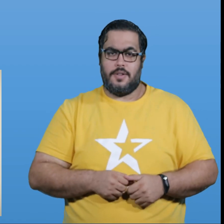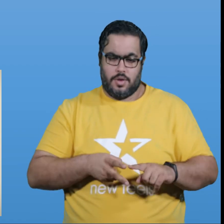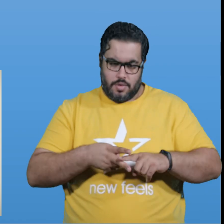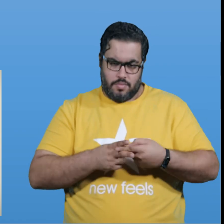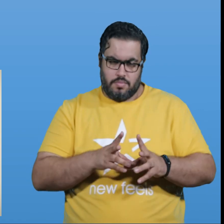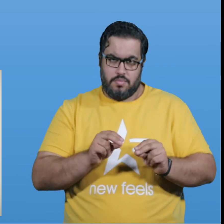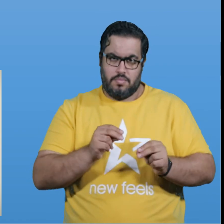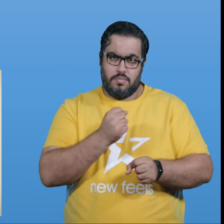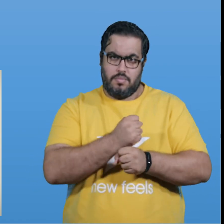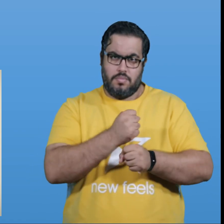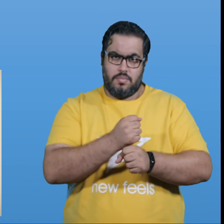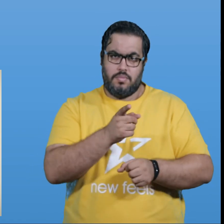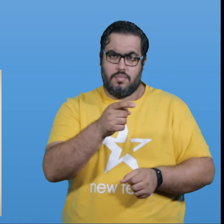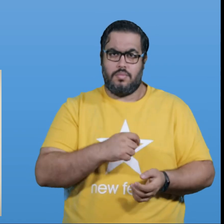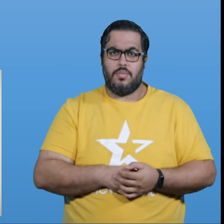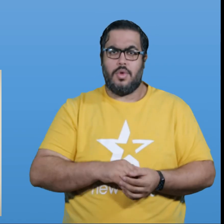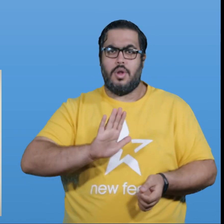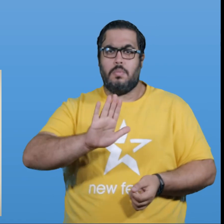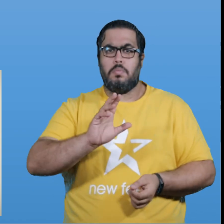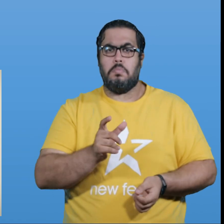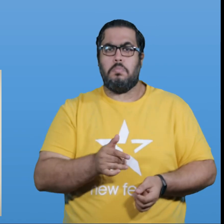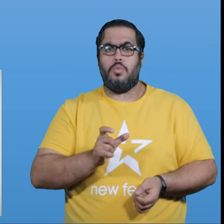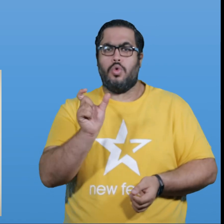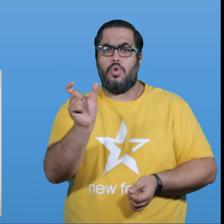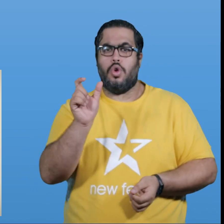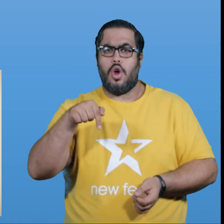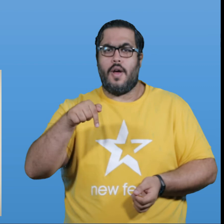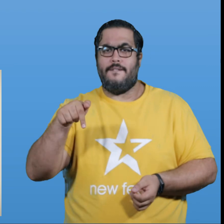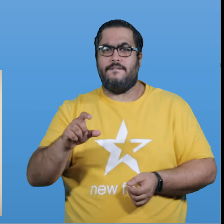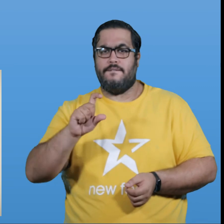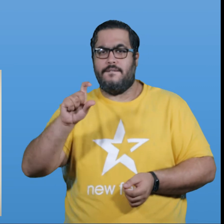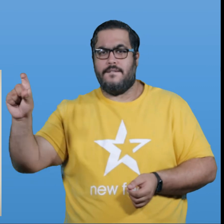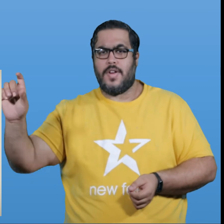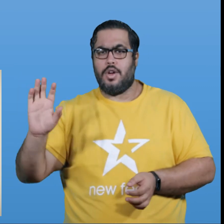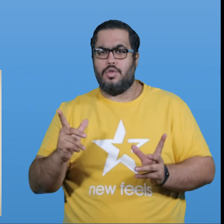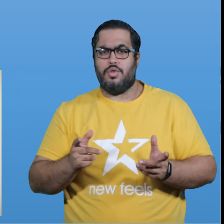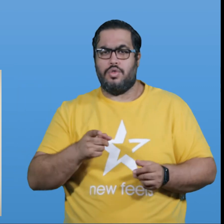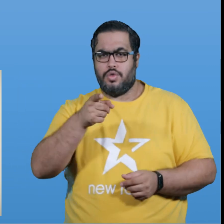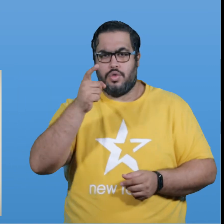and surveys, what do you think the correct vocabulary item here?